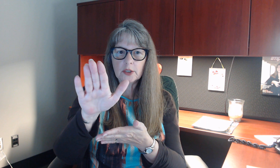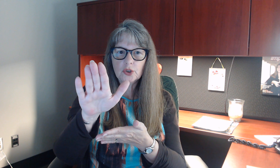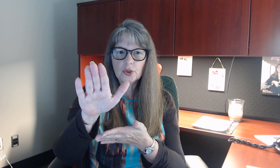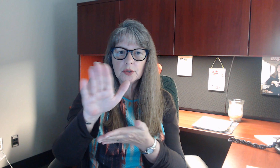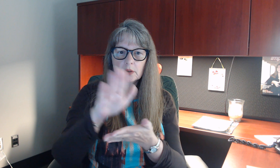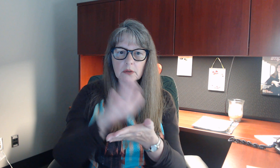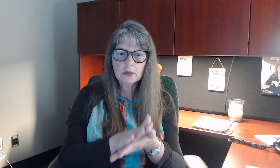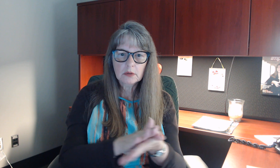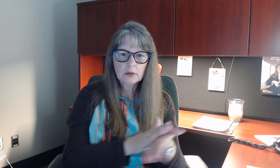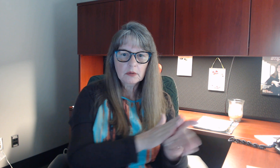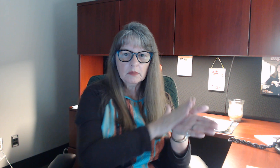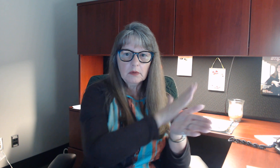College.